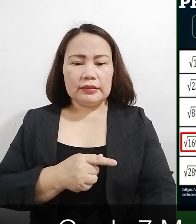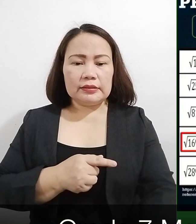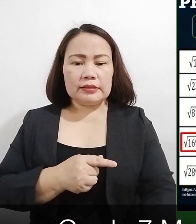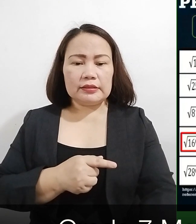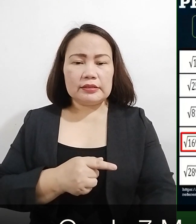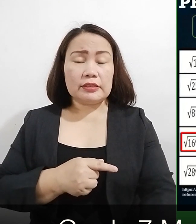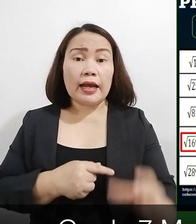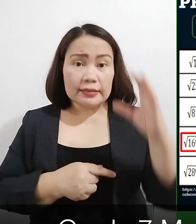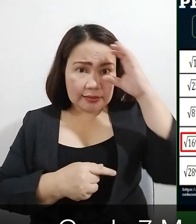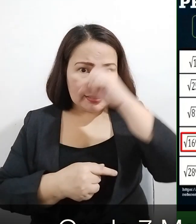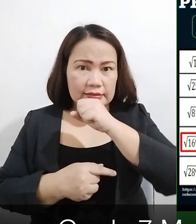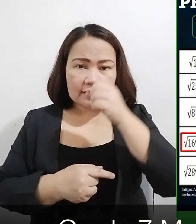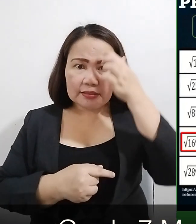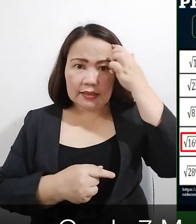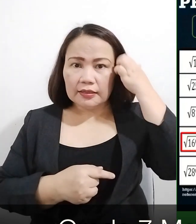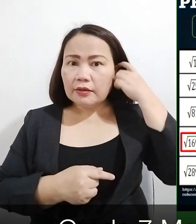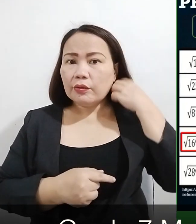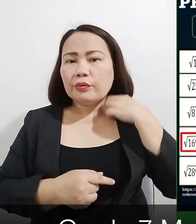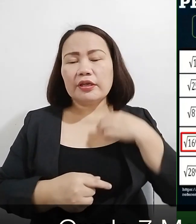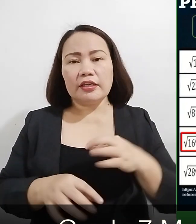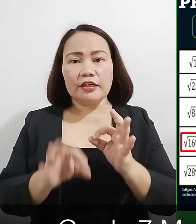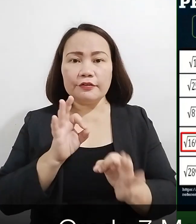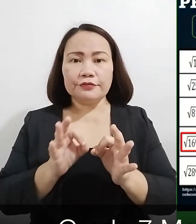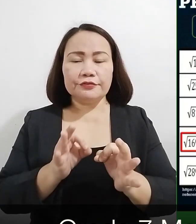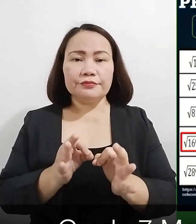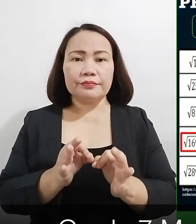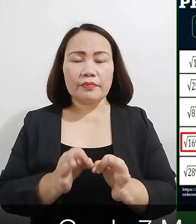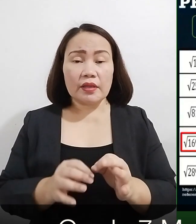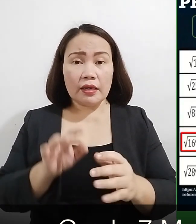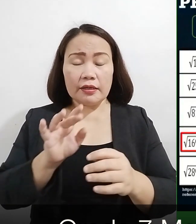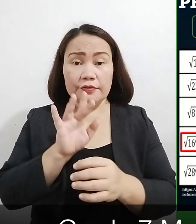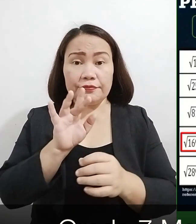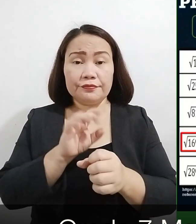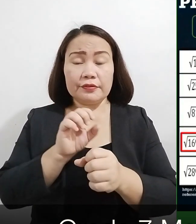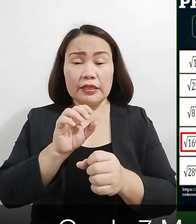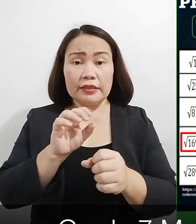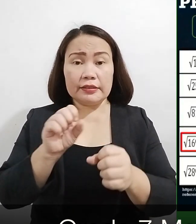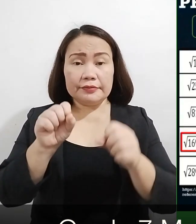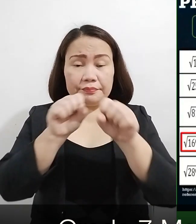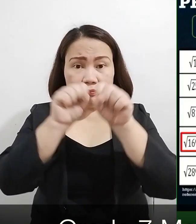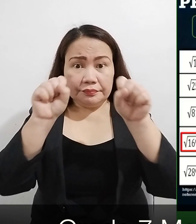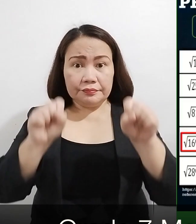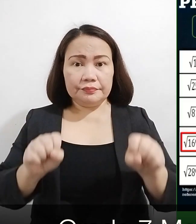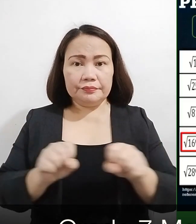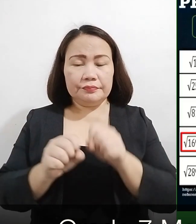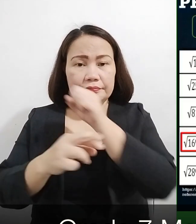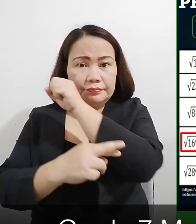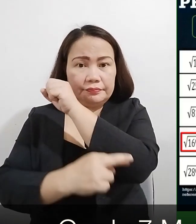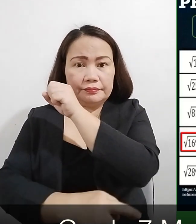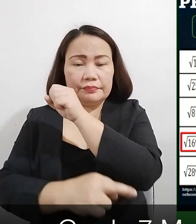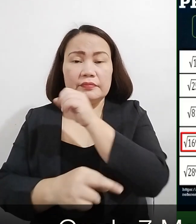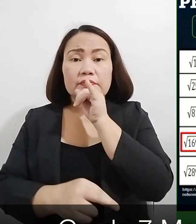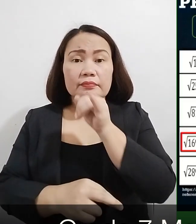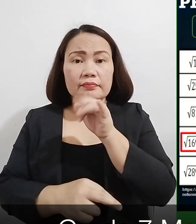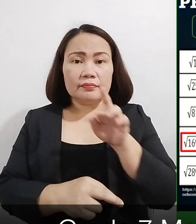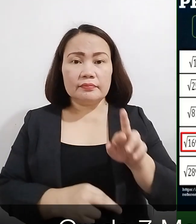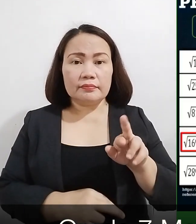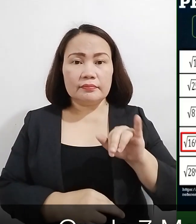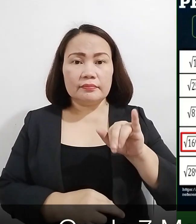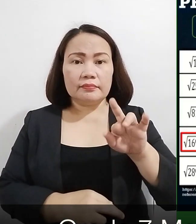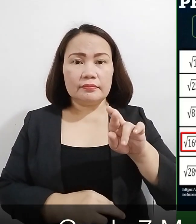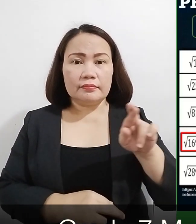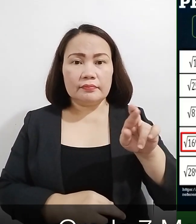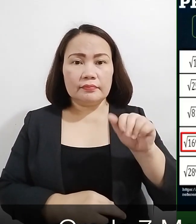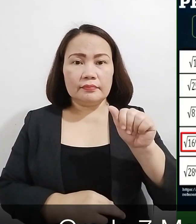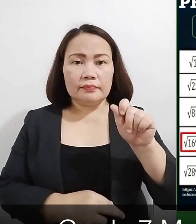kunin, estimation or approximation kapag ang square root natin ay